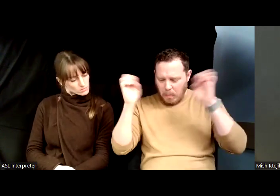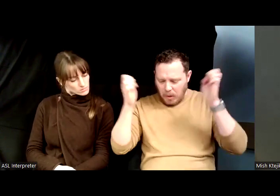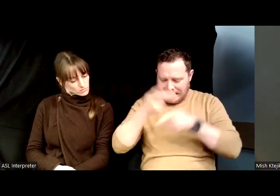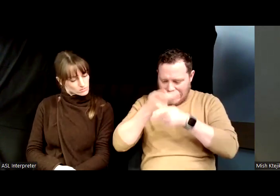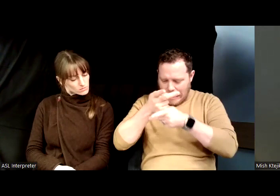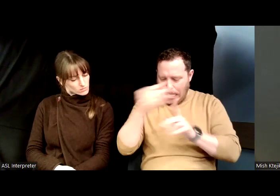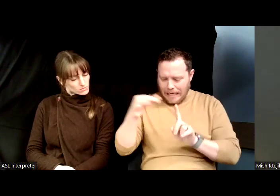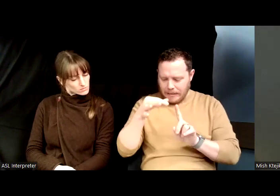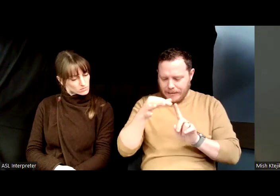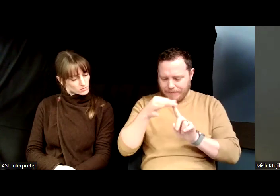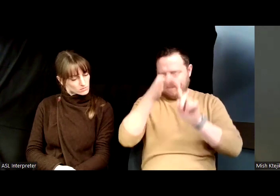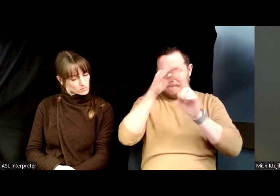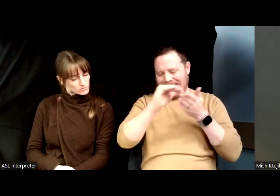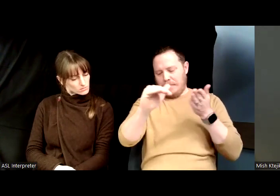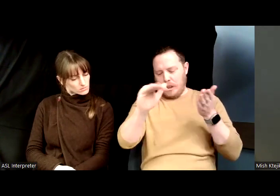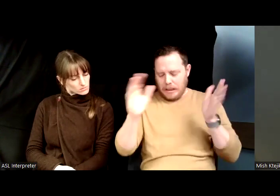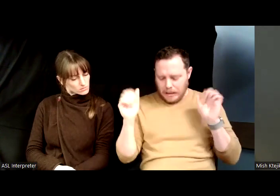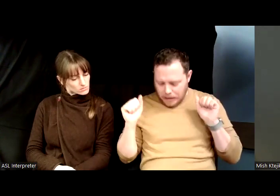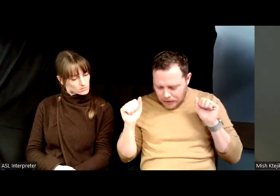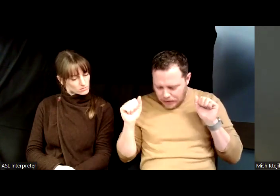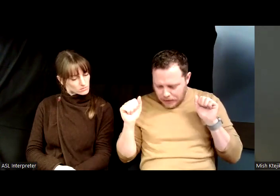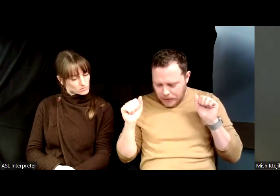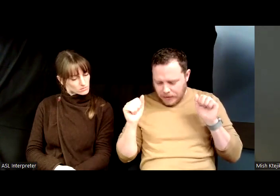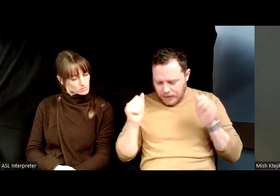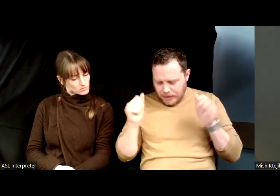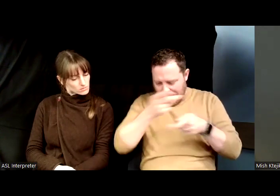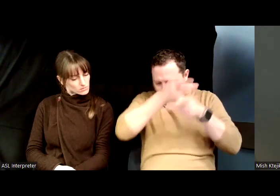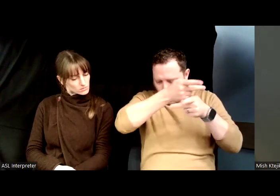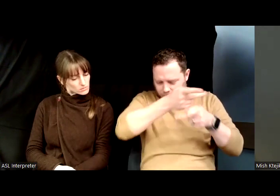2, it talks about emergency